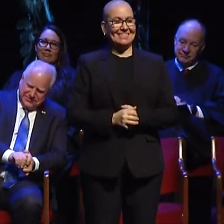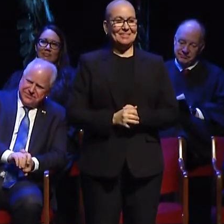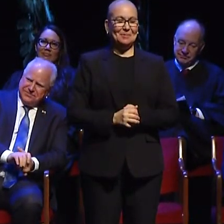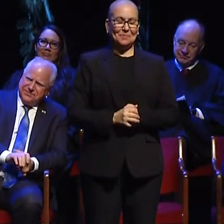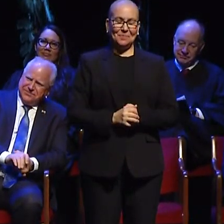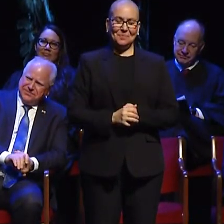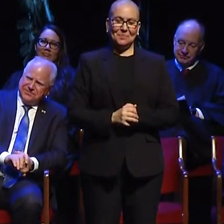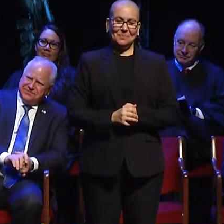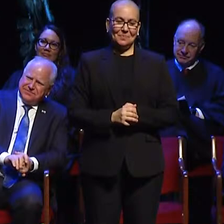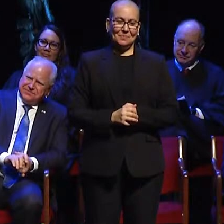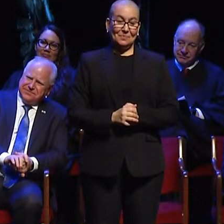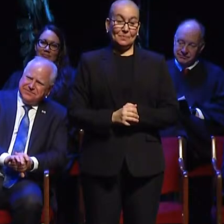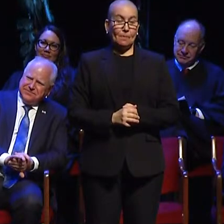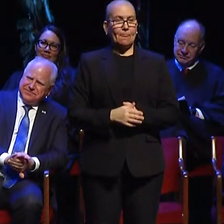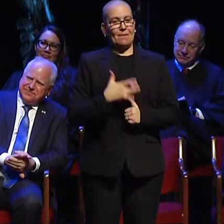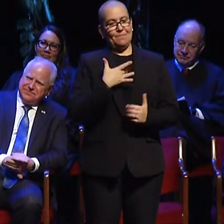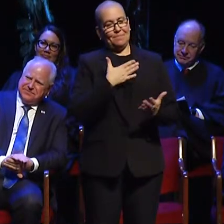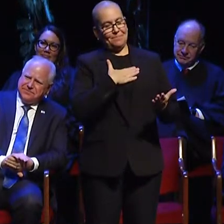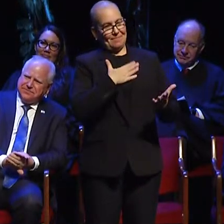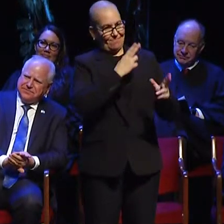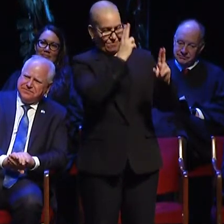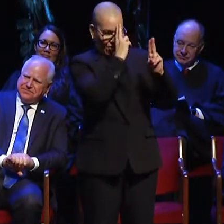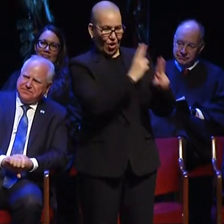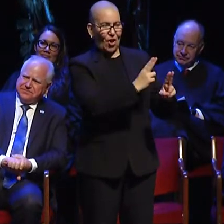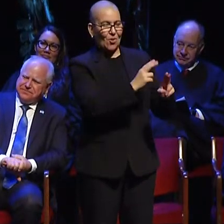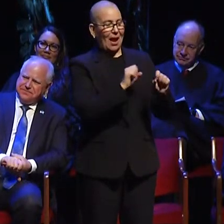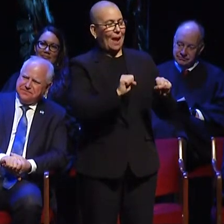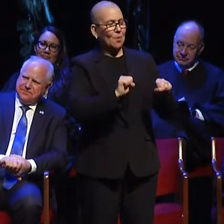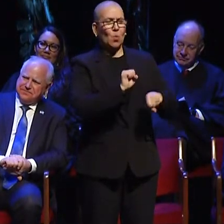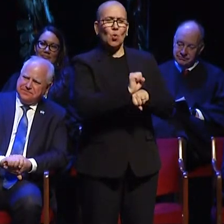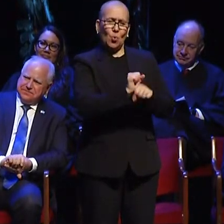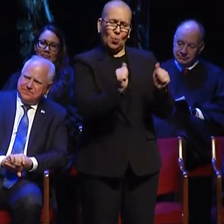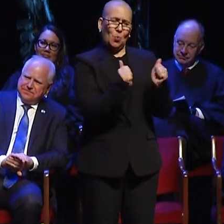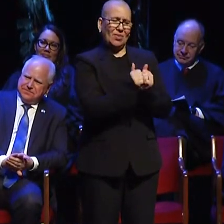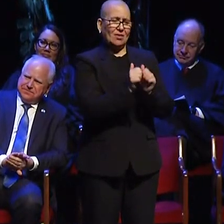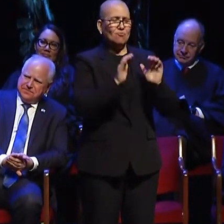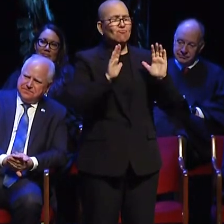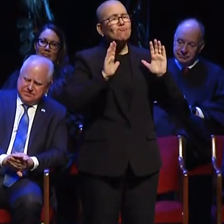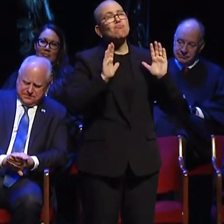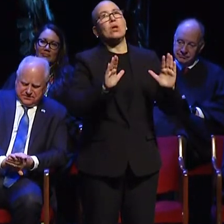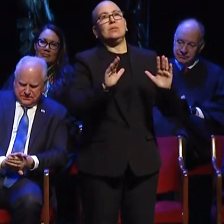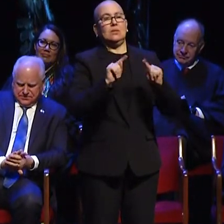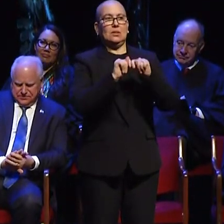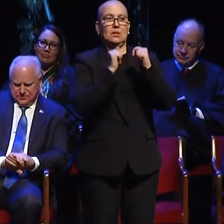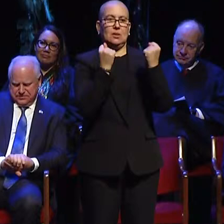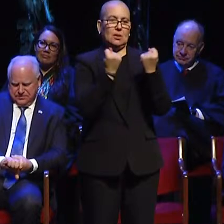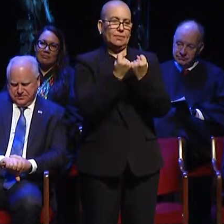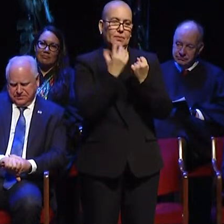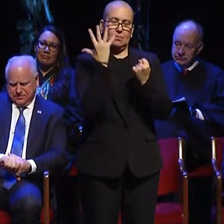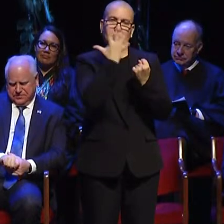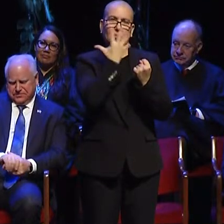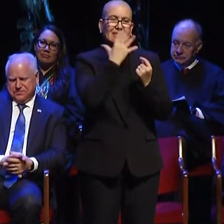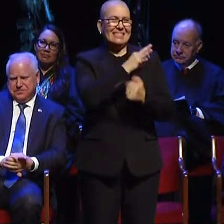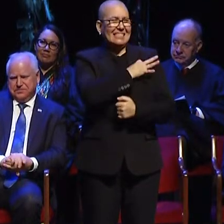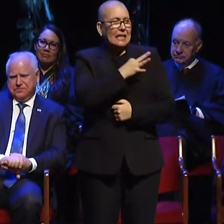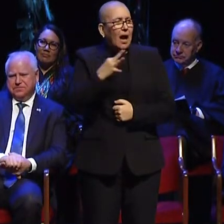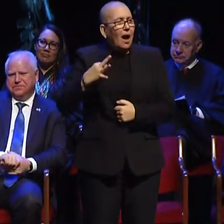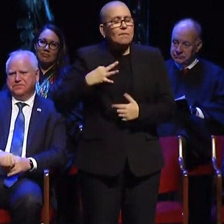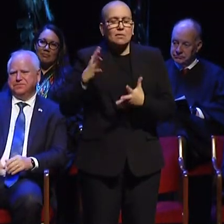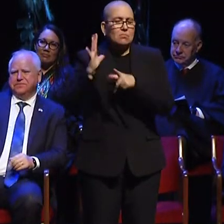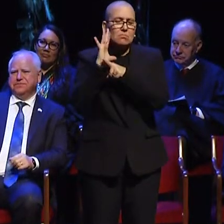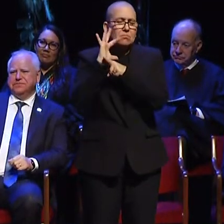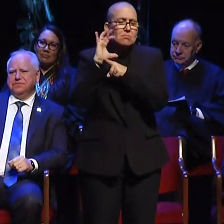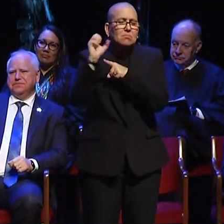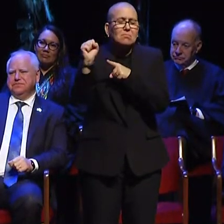And it is an honor to be able to do this work with an incredible team of staff and the incredible family